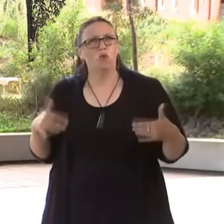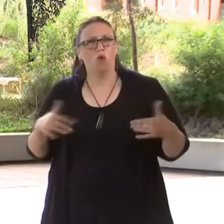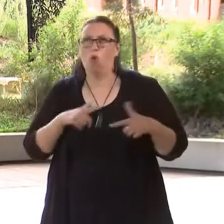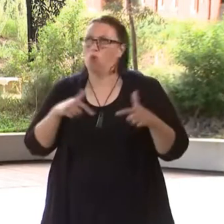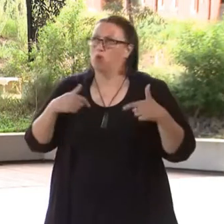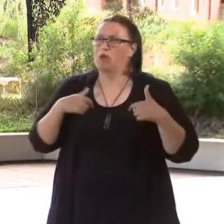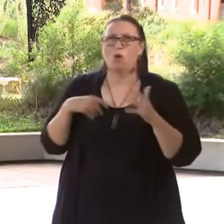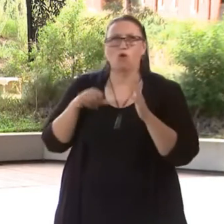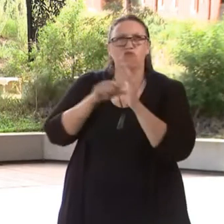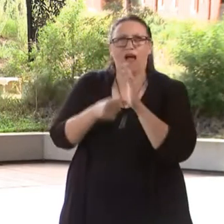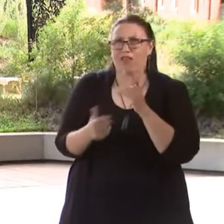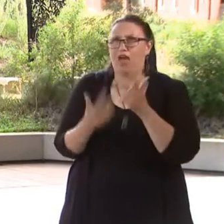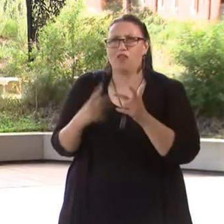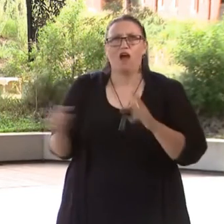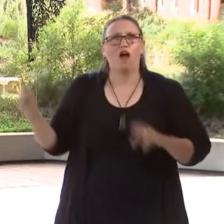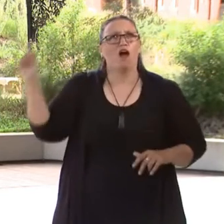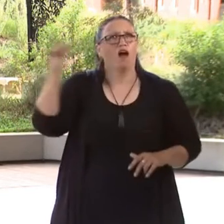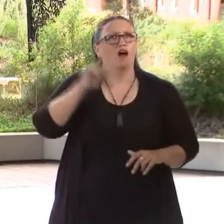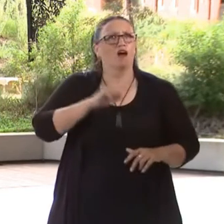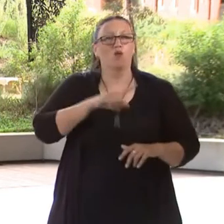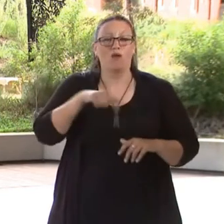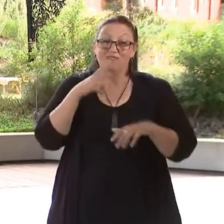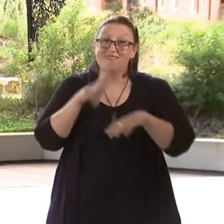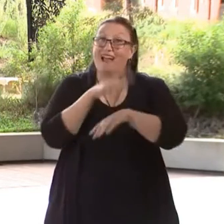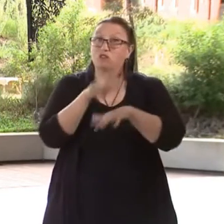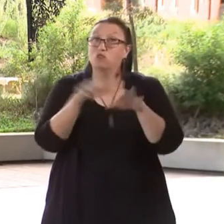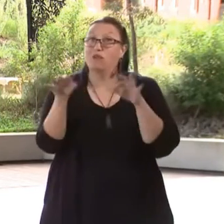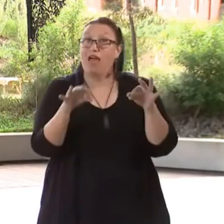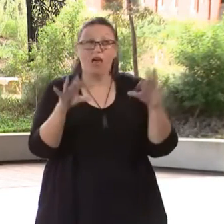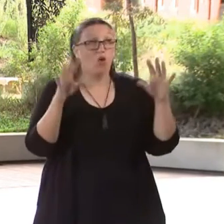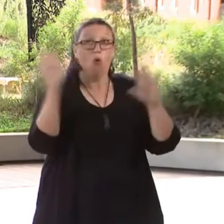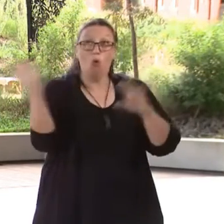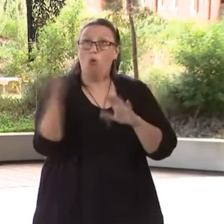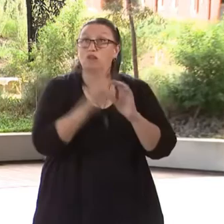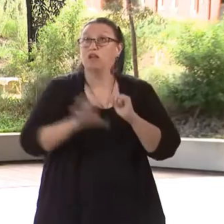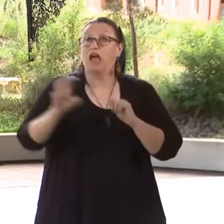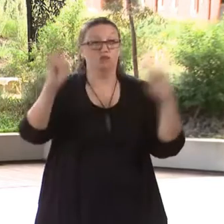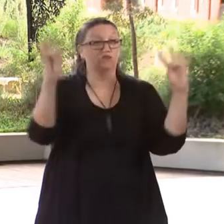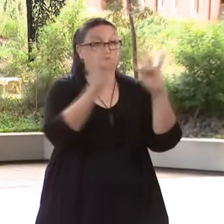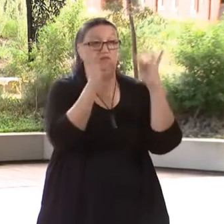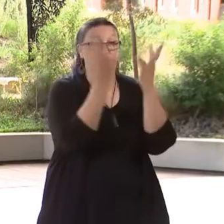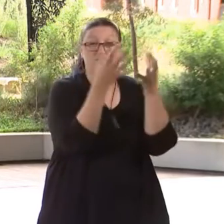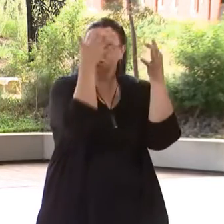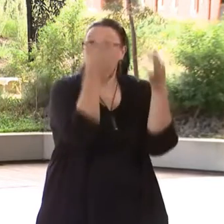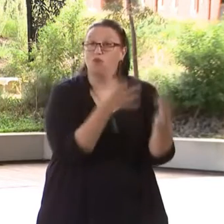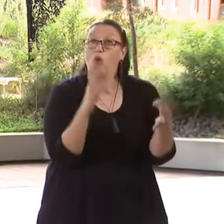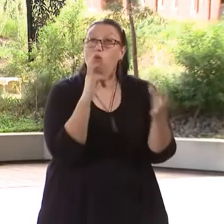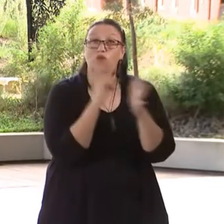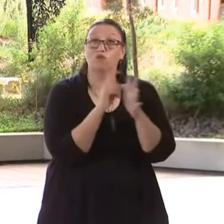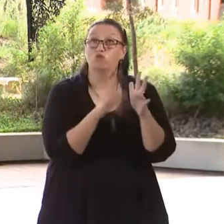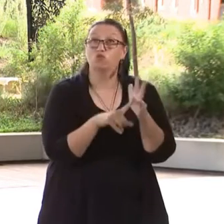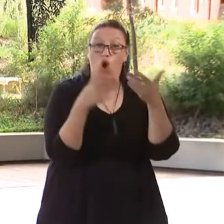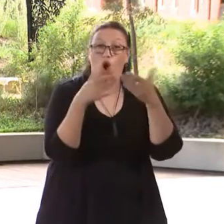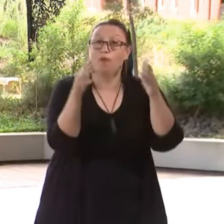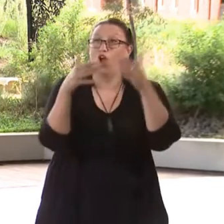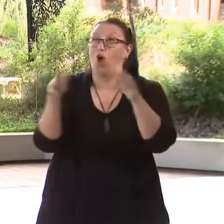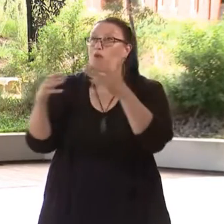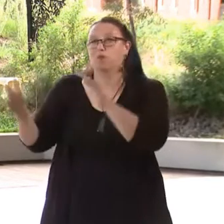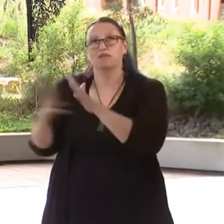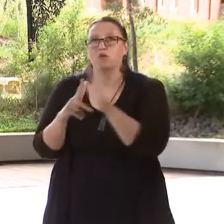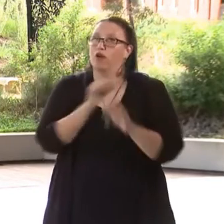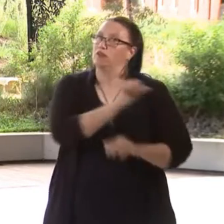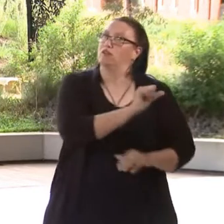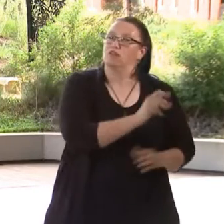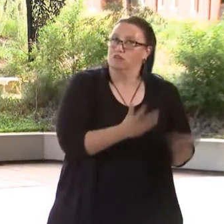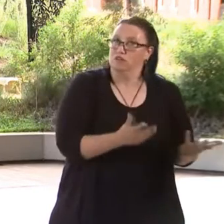open up once we have a fully vaccinated population. And that's exactly what we have done. Now that is different from the last 2 years, but